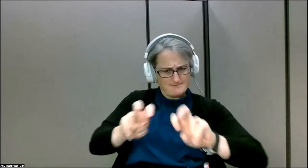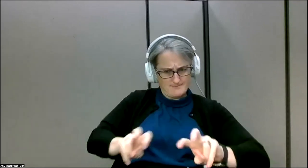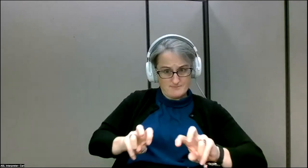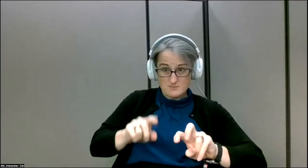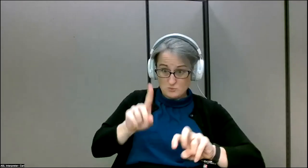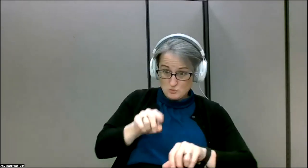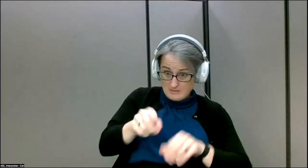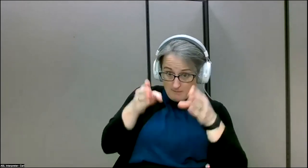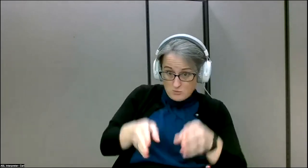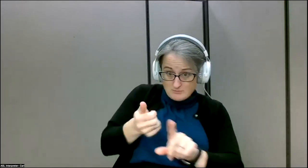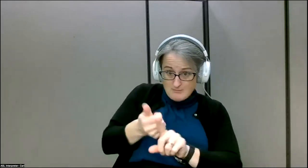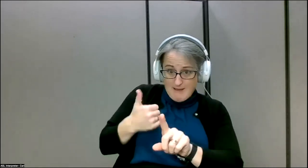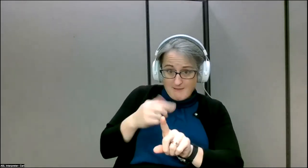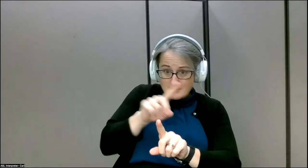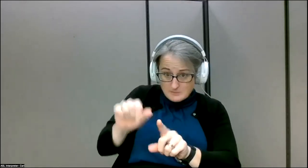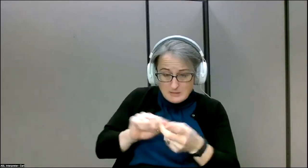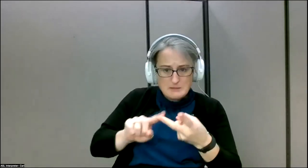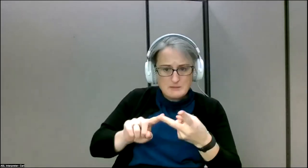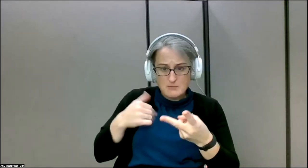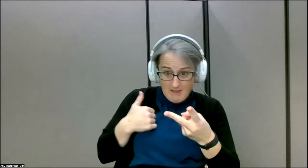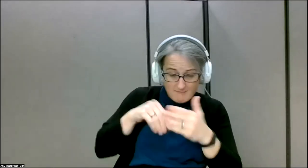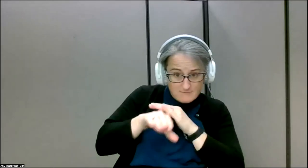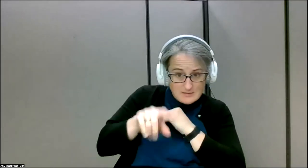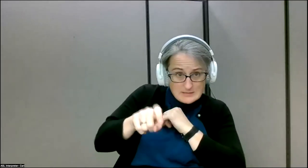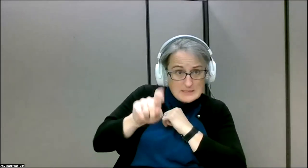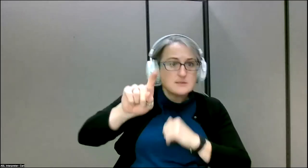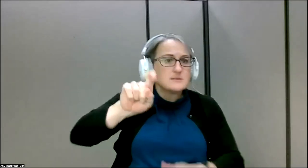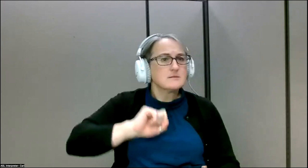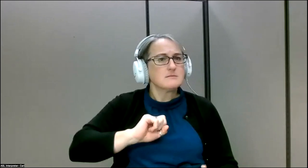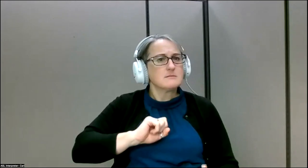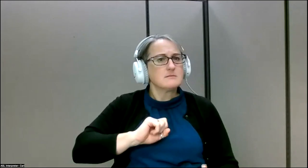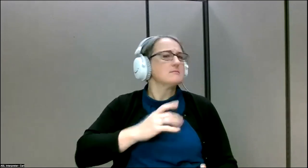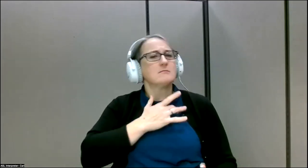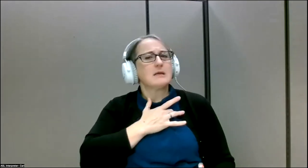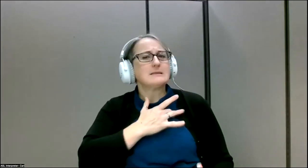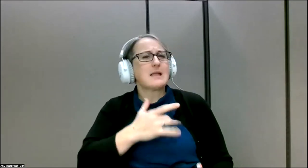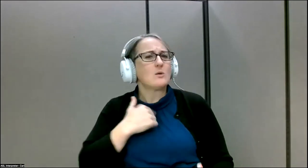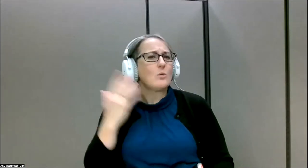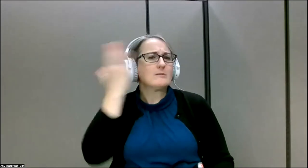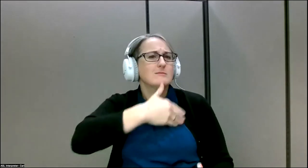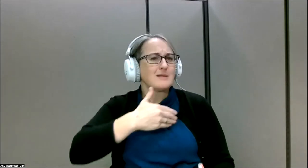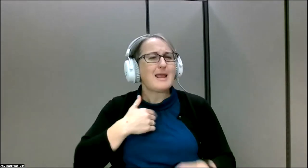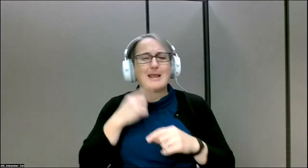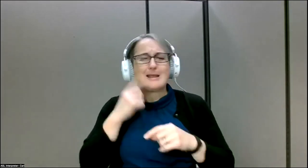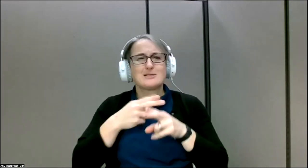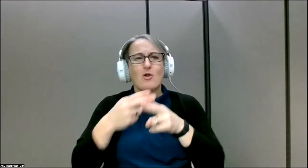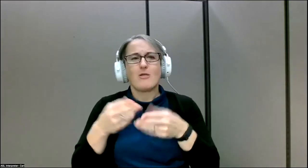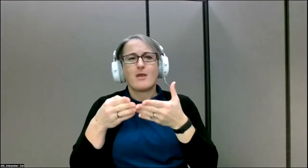access needs. Oftentimes this is glanced over in what we in social work call the generalist intervention